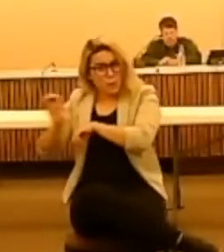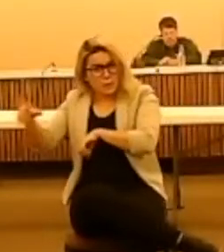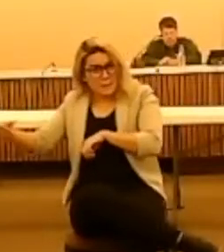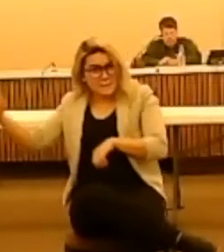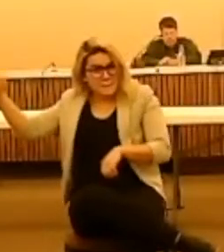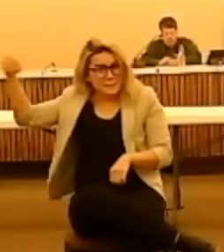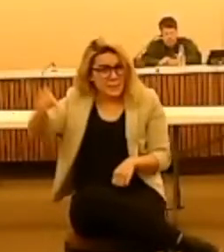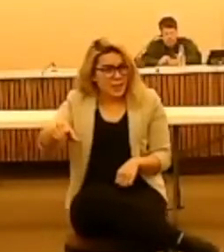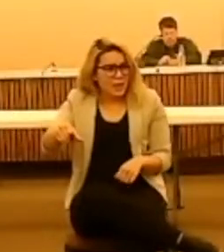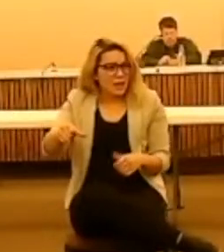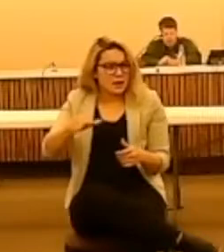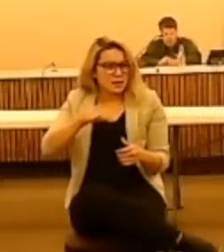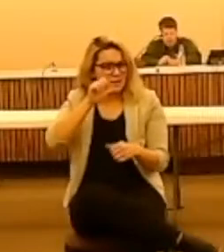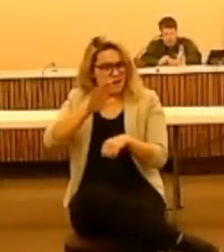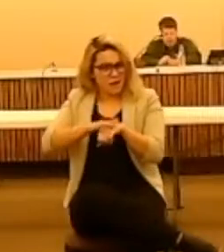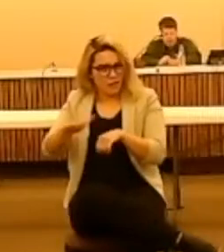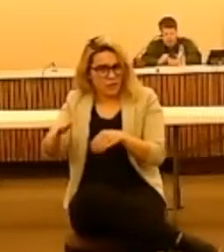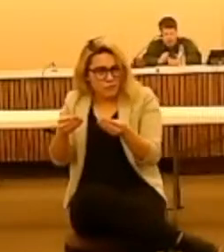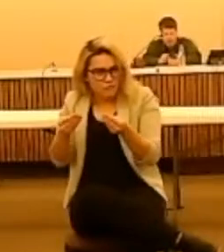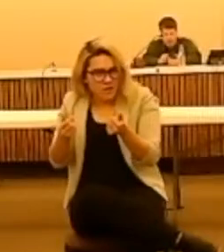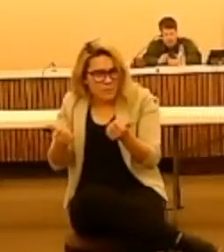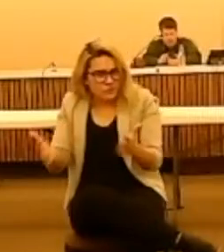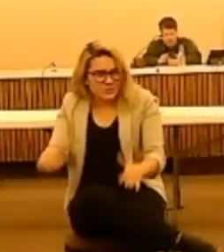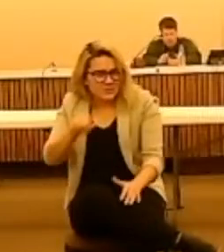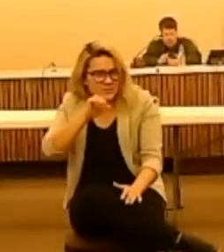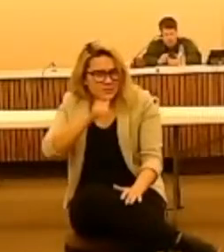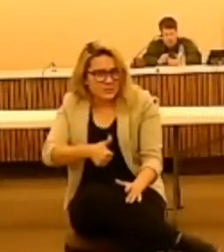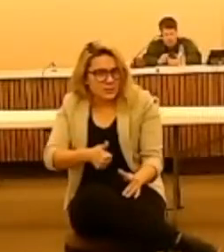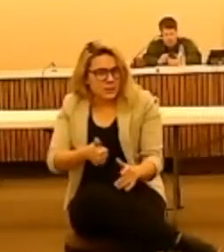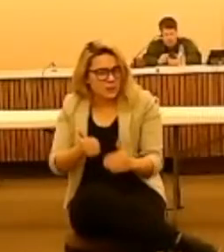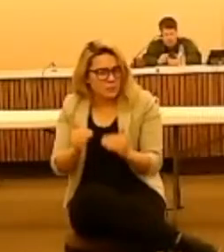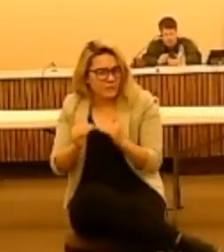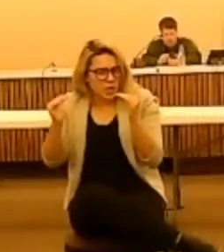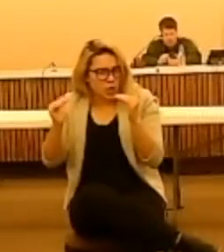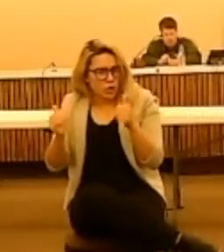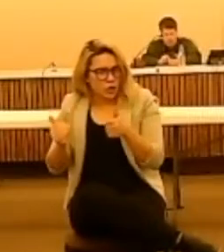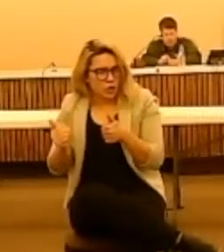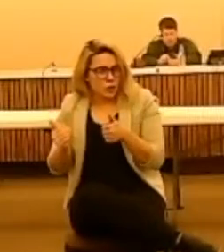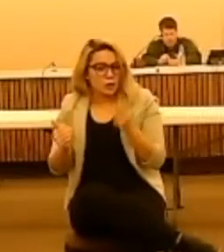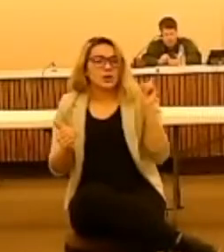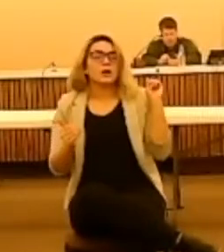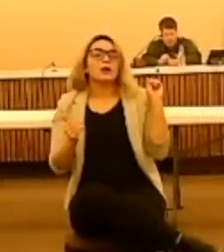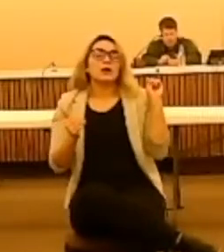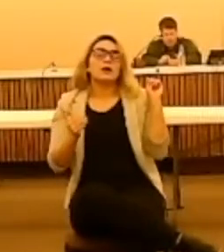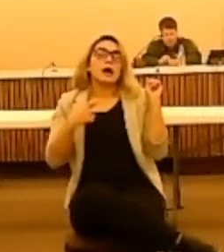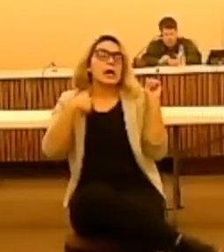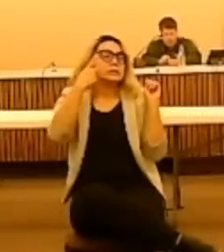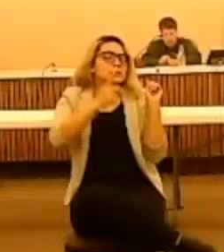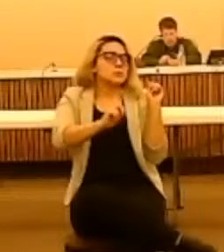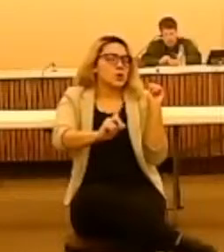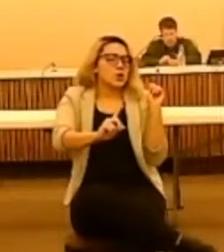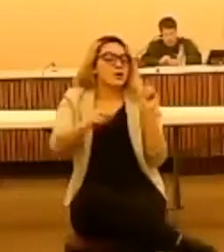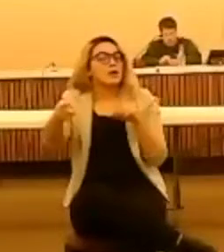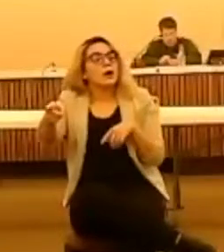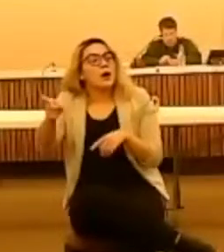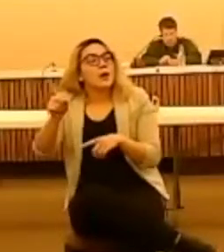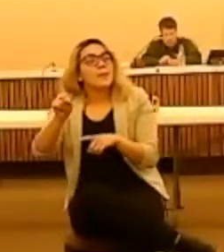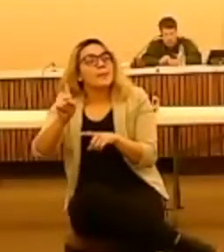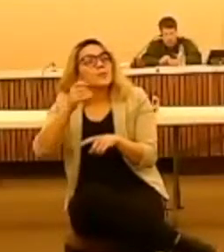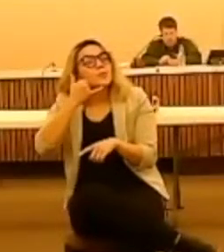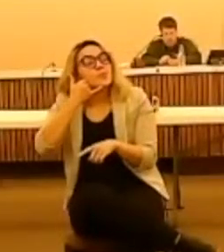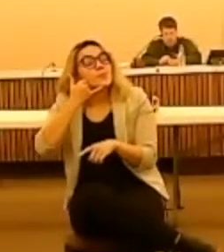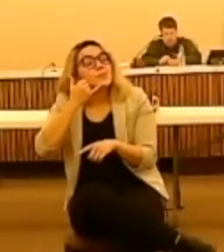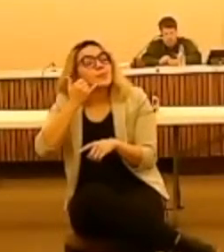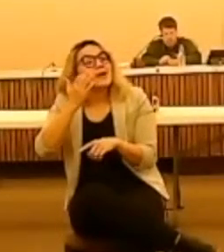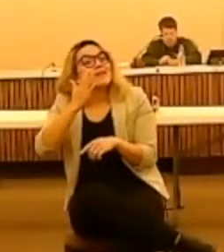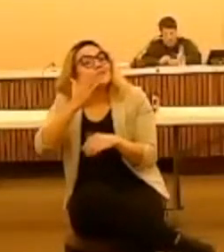their, okay, I see, I think it would be in front of theirs. That's what I'm saying, in front of their area.